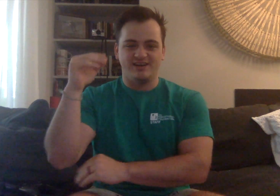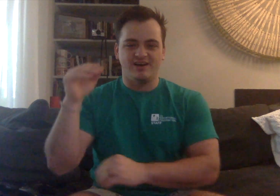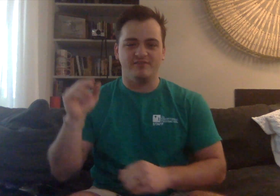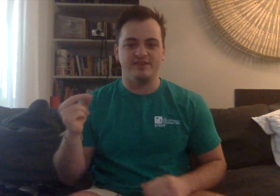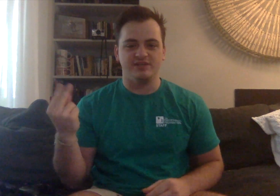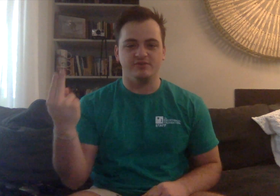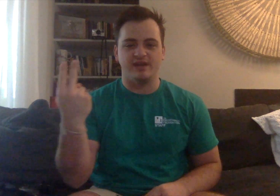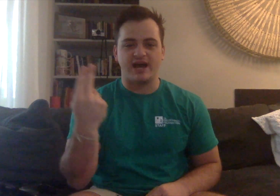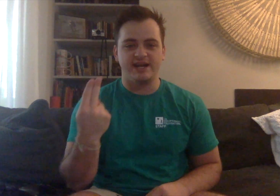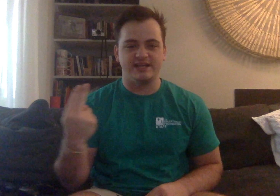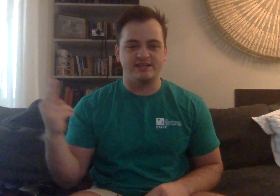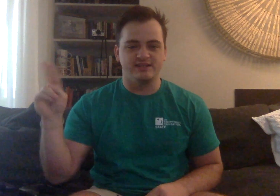of the United